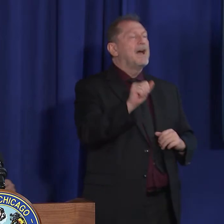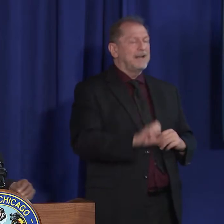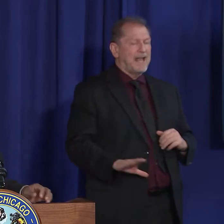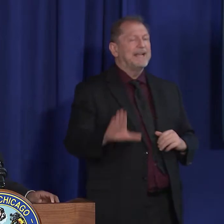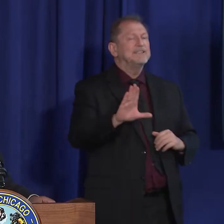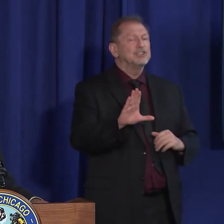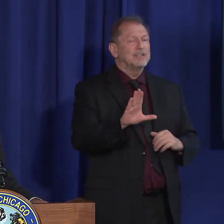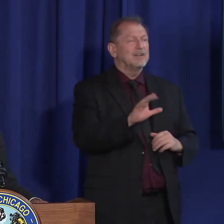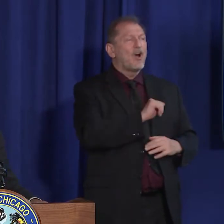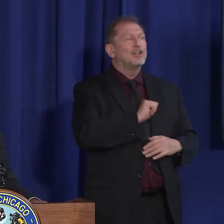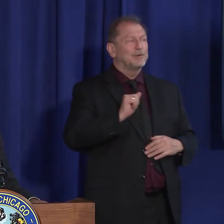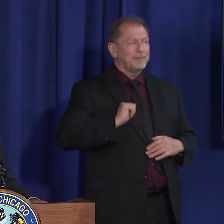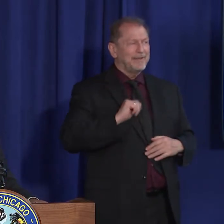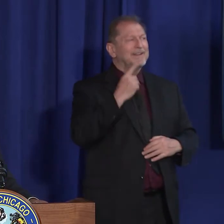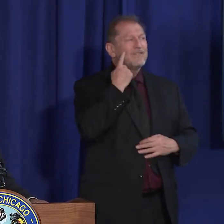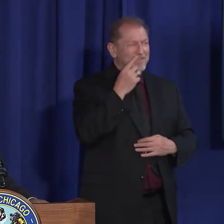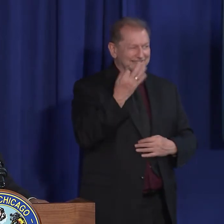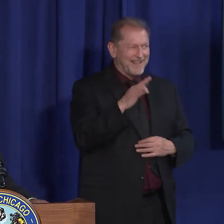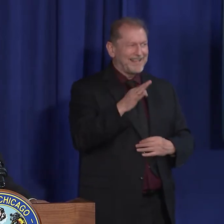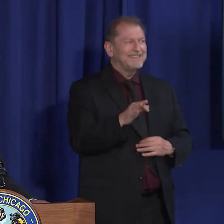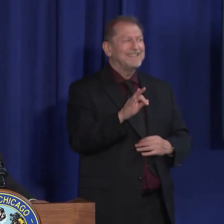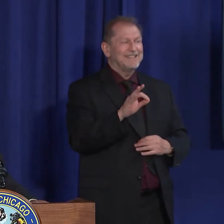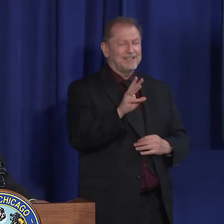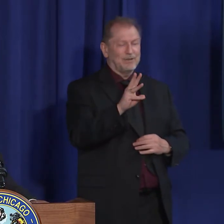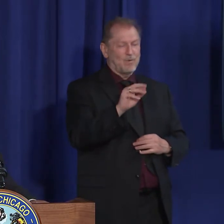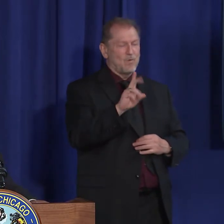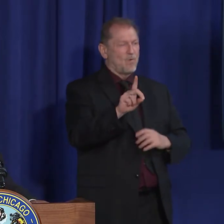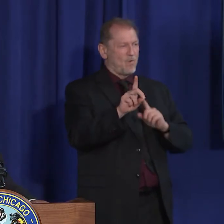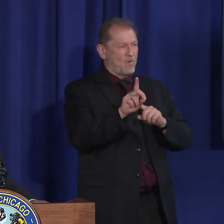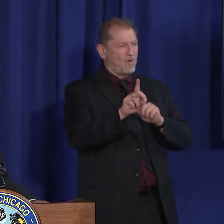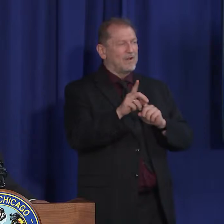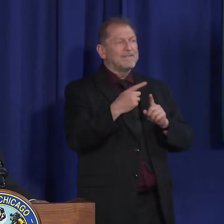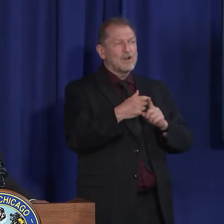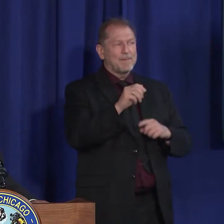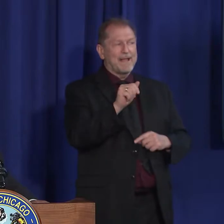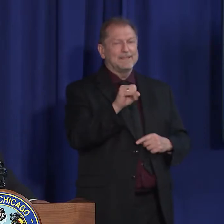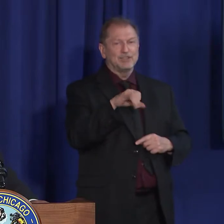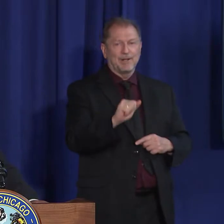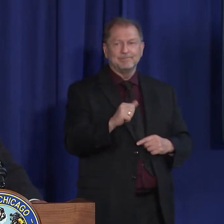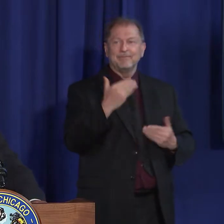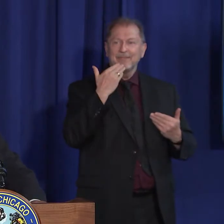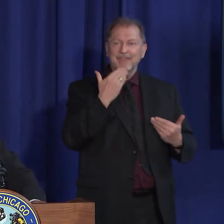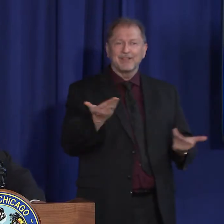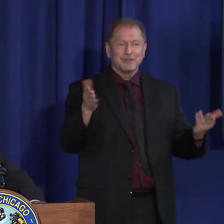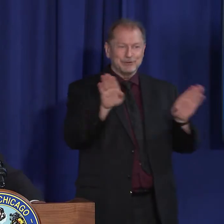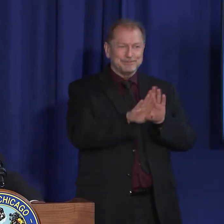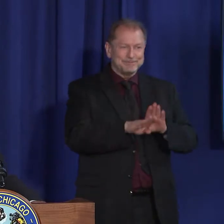you. We'll be making an announcement on that shortly. That's right. Thank you very much. Thank you.